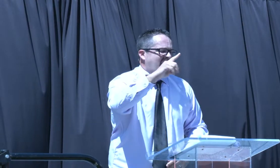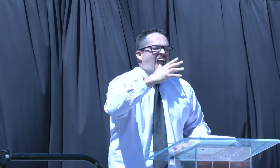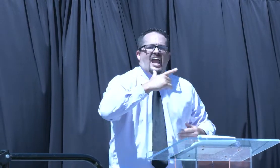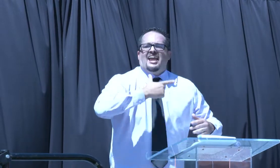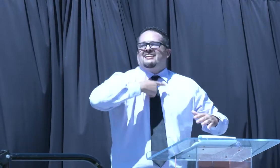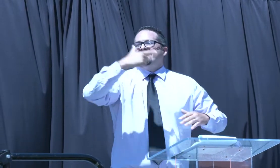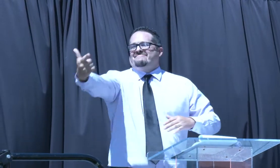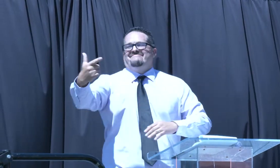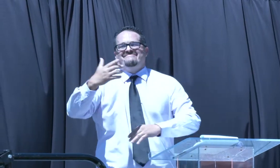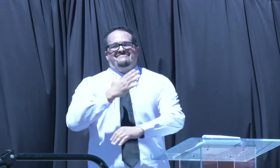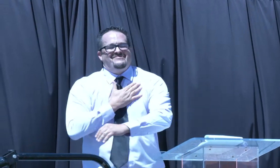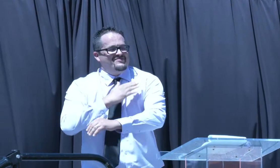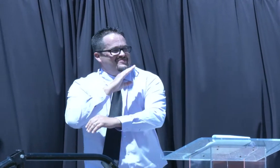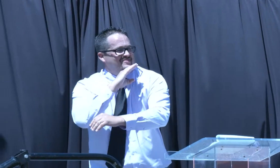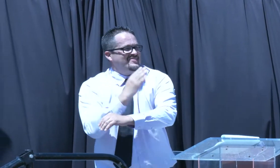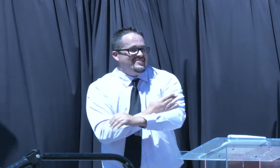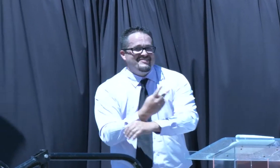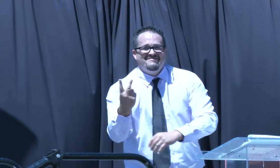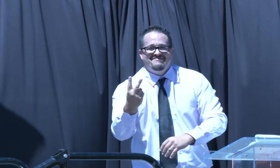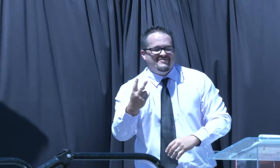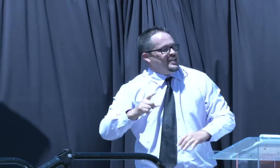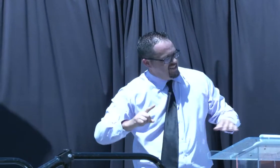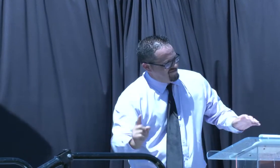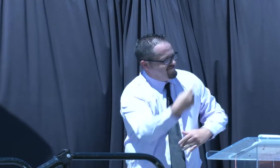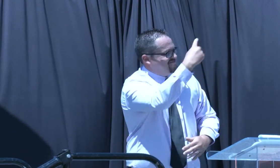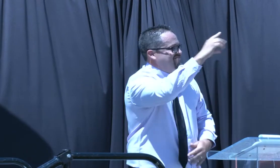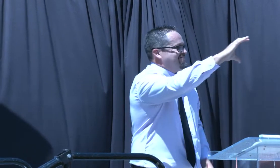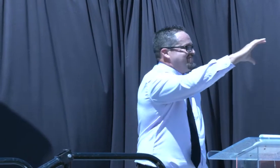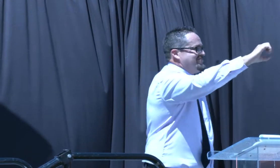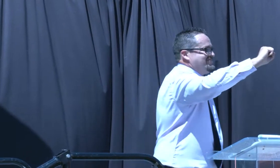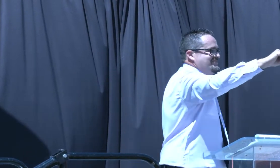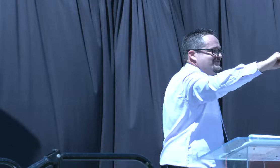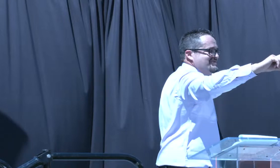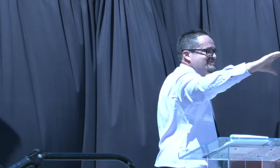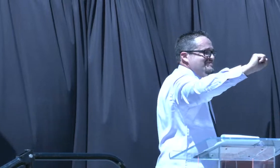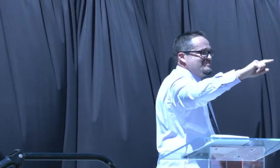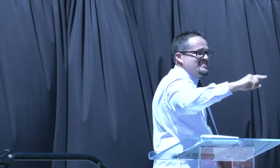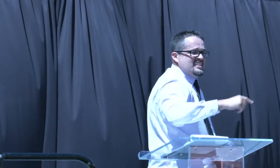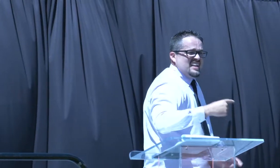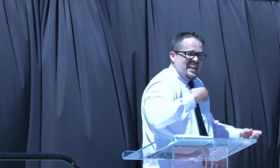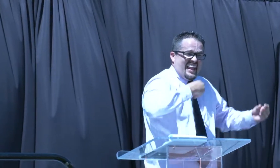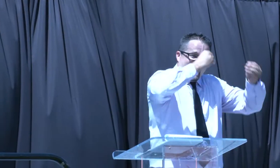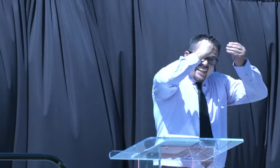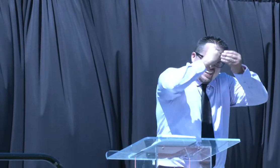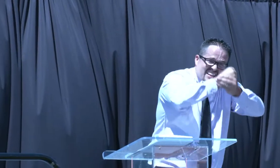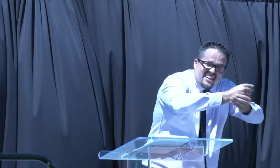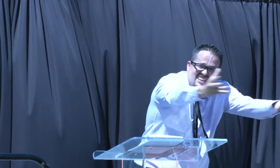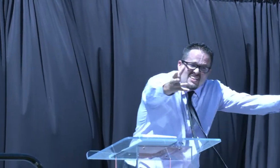went to the California School for the Deaf as well. Also, both my daughters have come to school here at CSD as well.